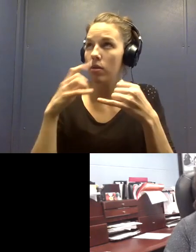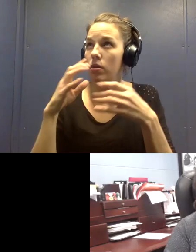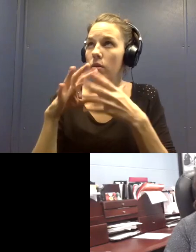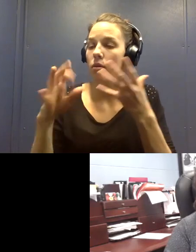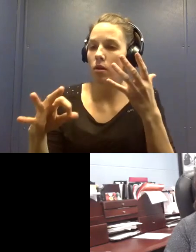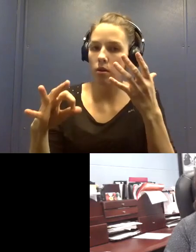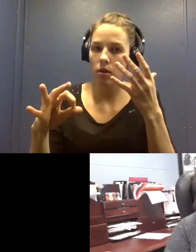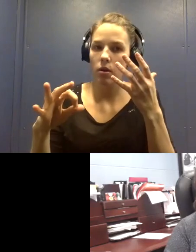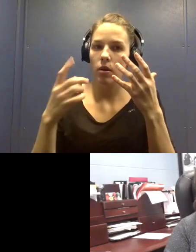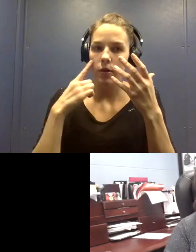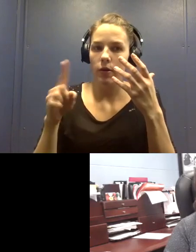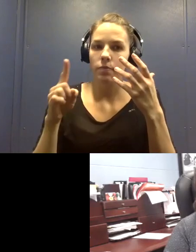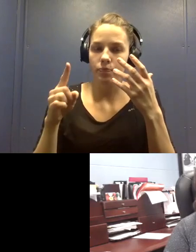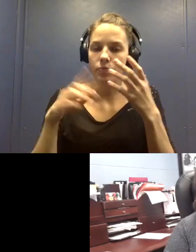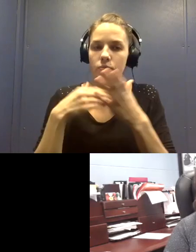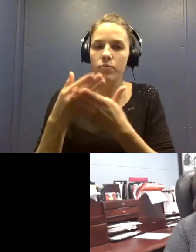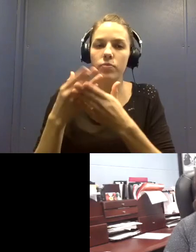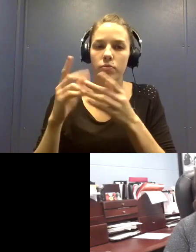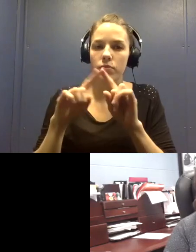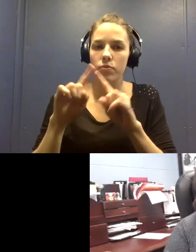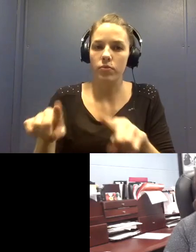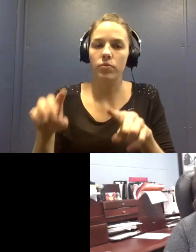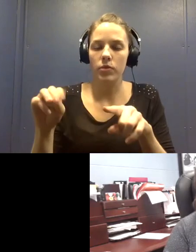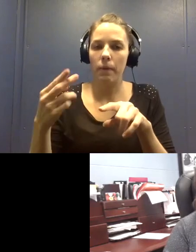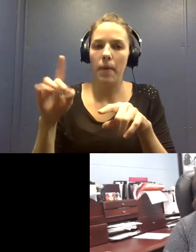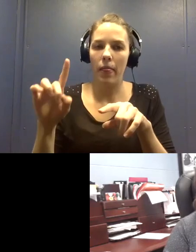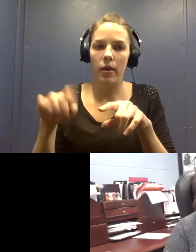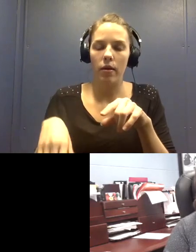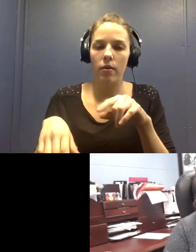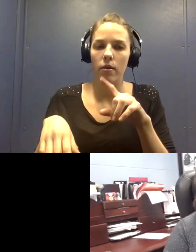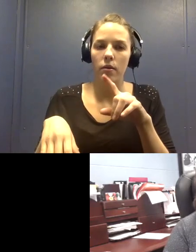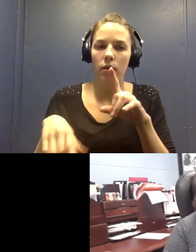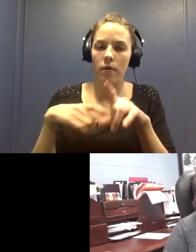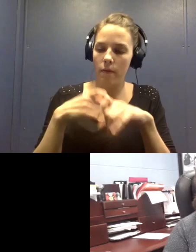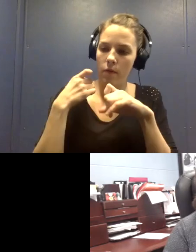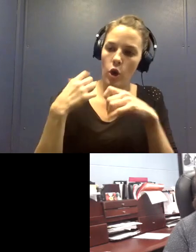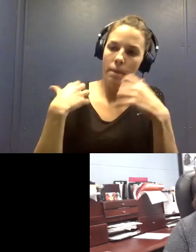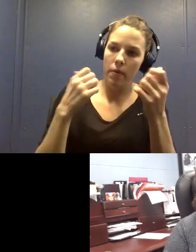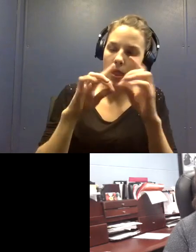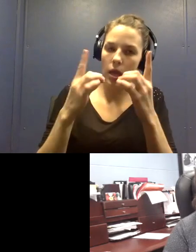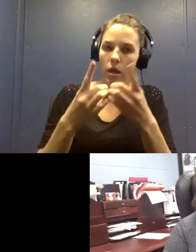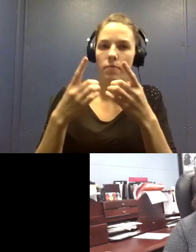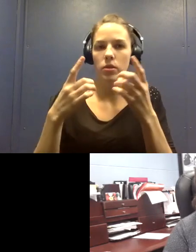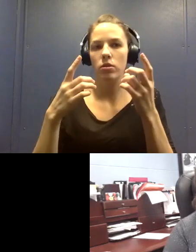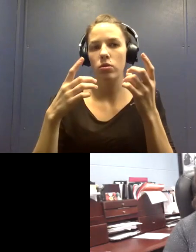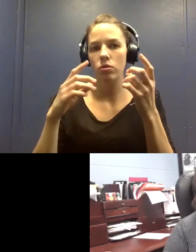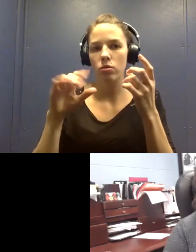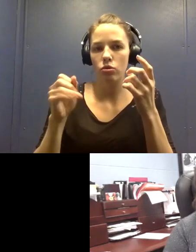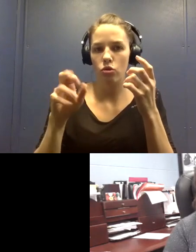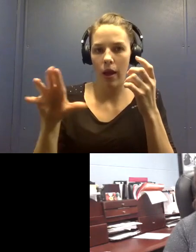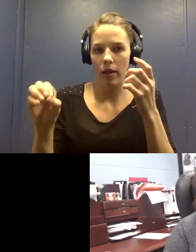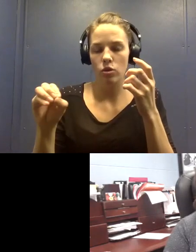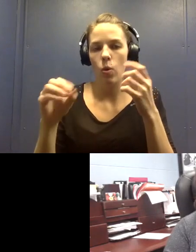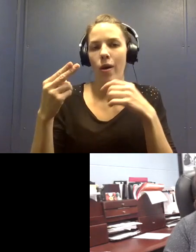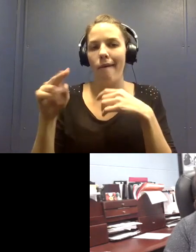options for all of those different methods, whether it's from the health department, Jewel Osco, or